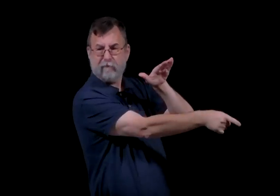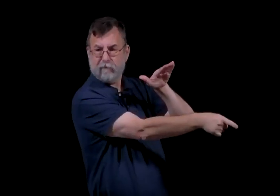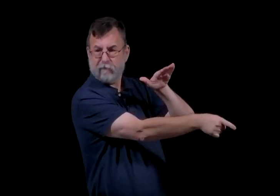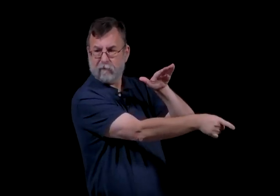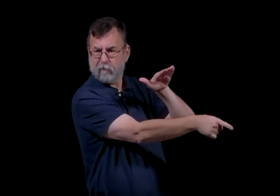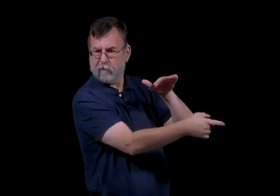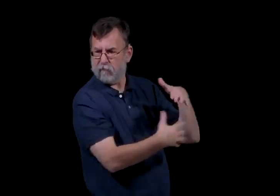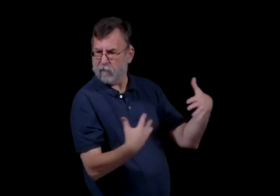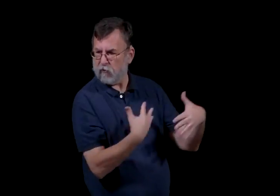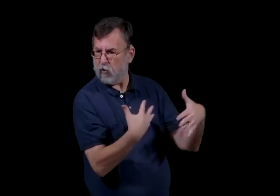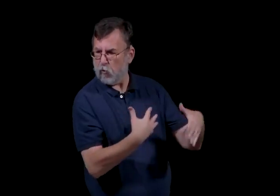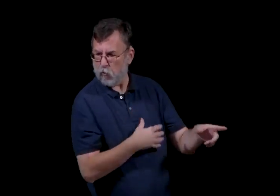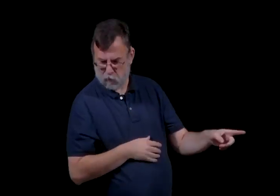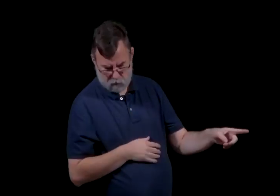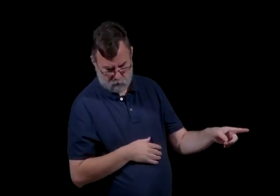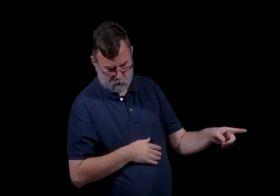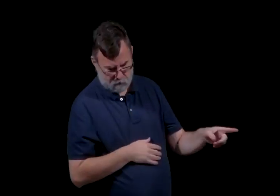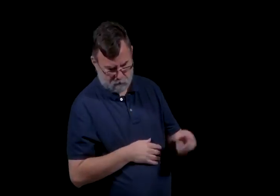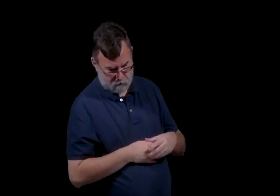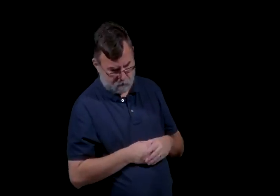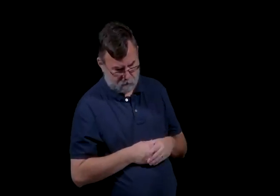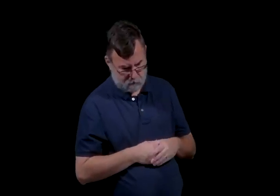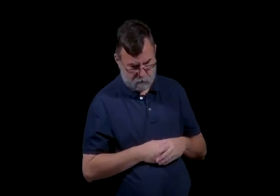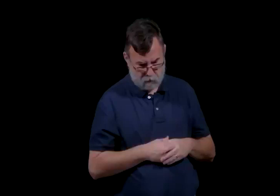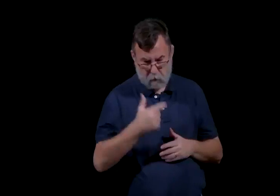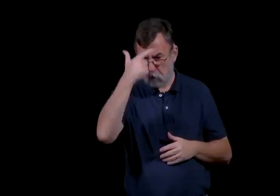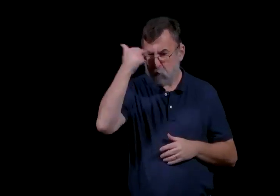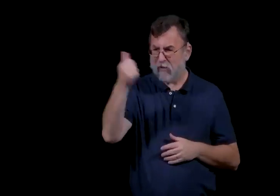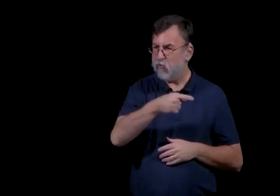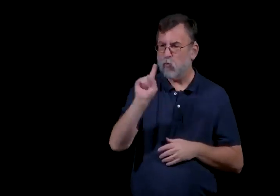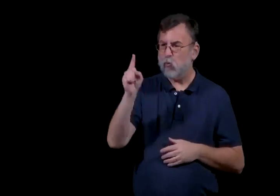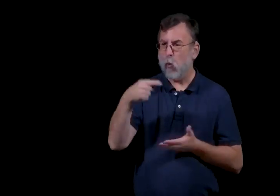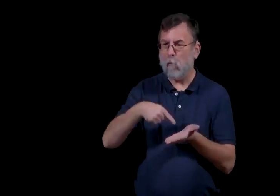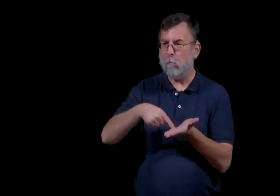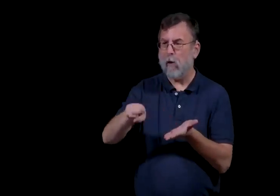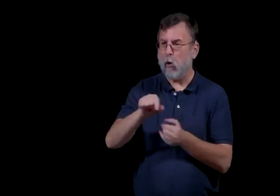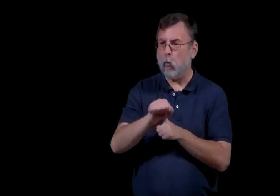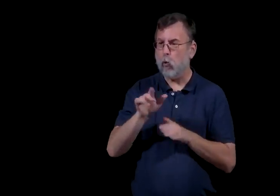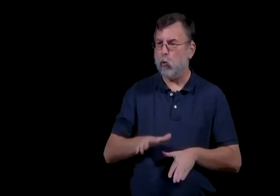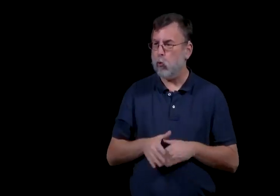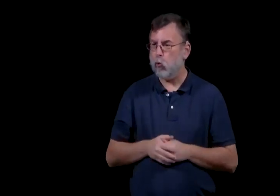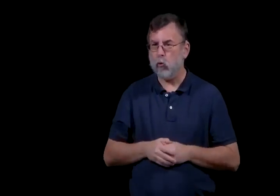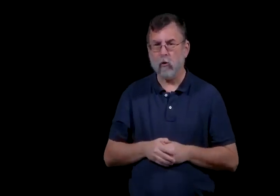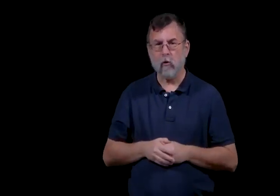The man himself runs away because he's only the paid worker.